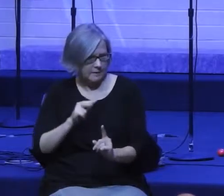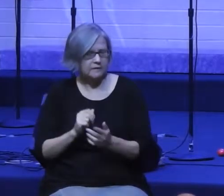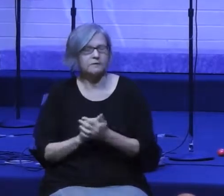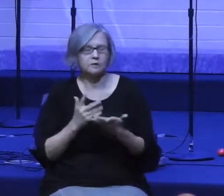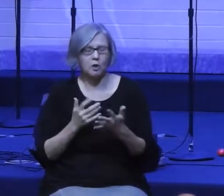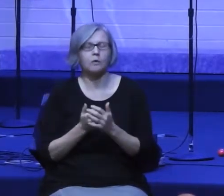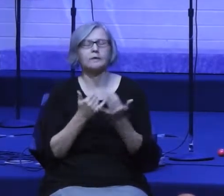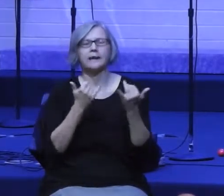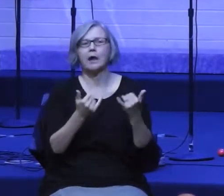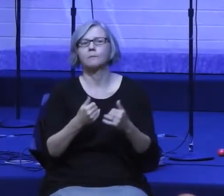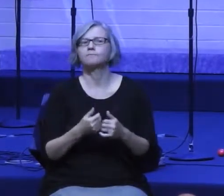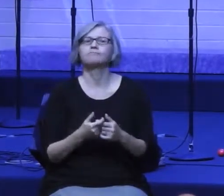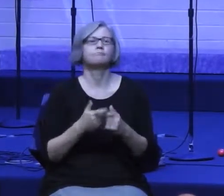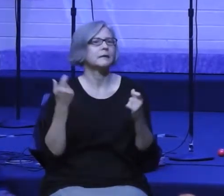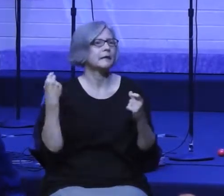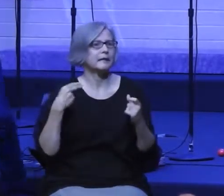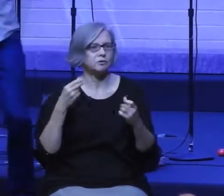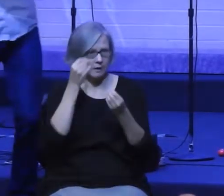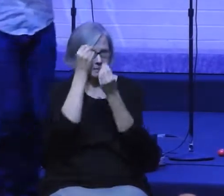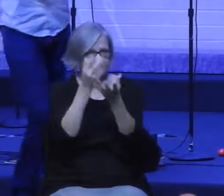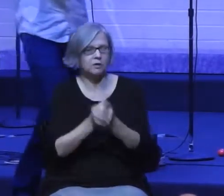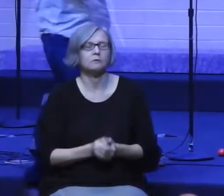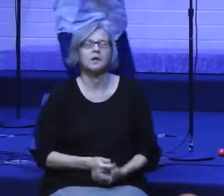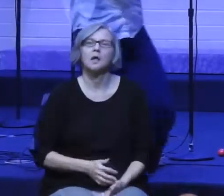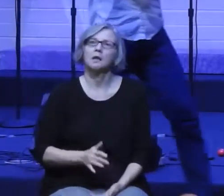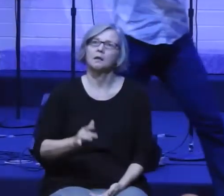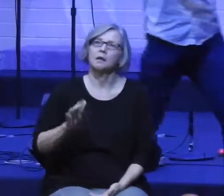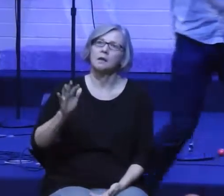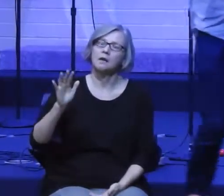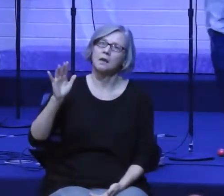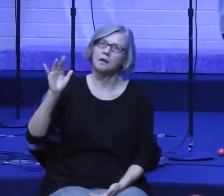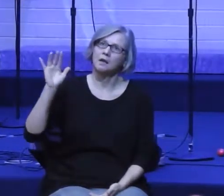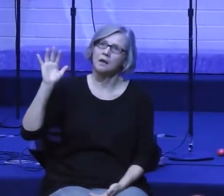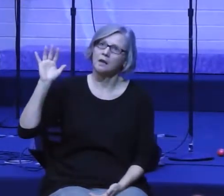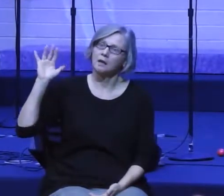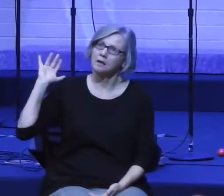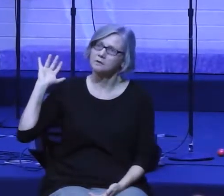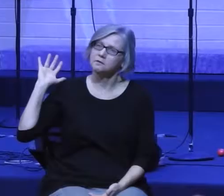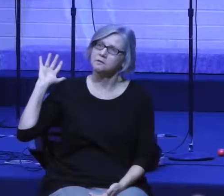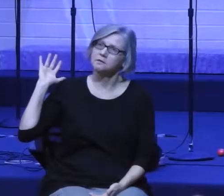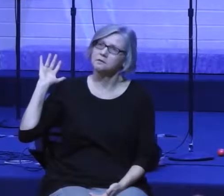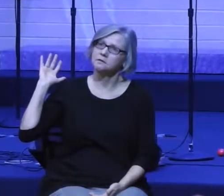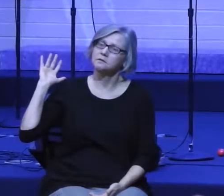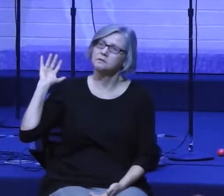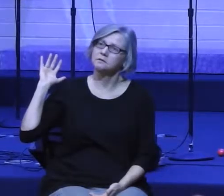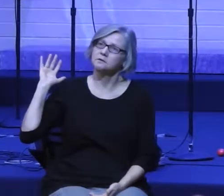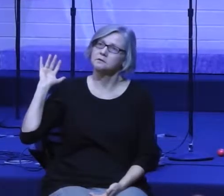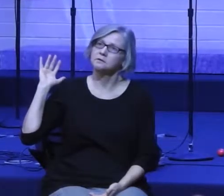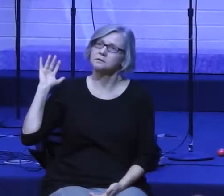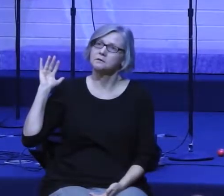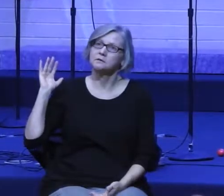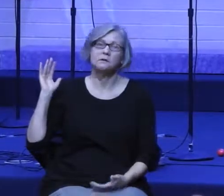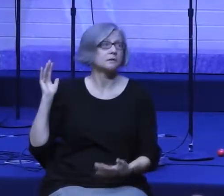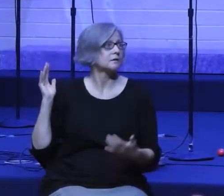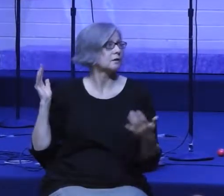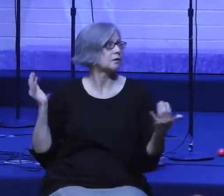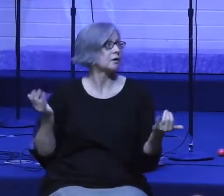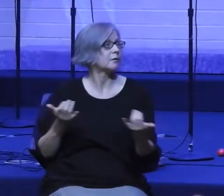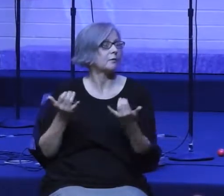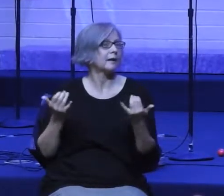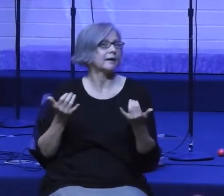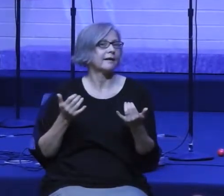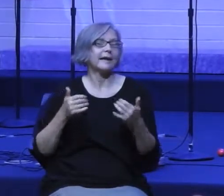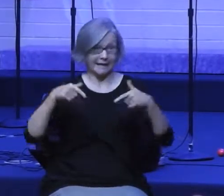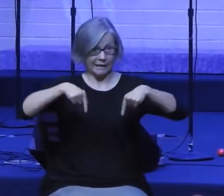guess. Peter's writing from a Christian perspective. And the Christian perspective is by and large the same as for thousands of years